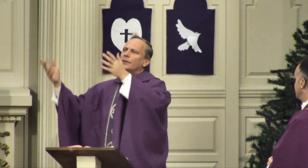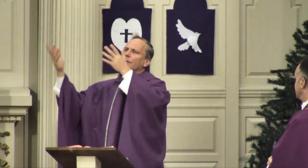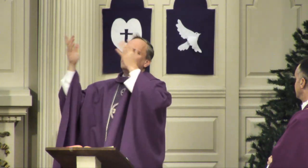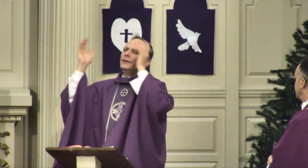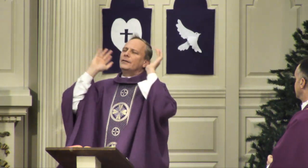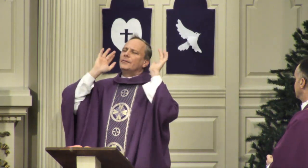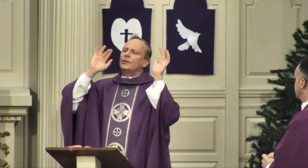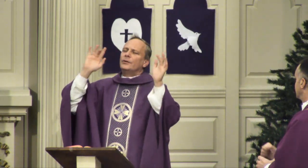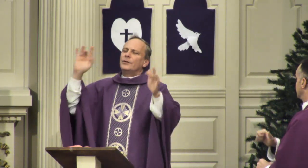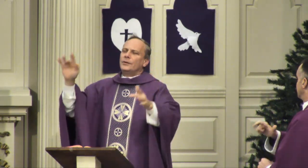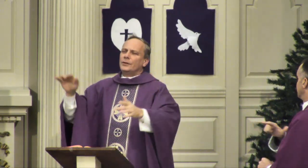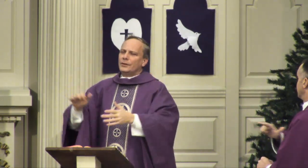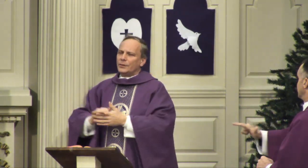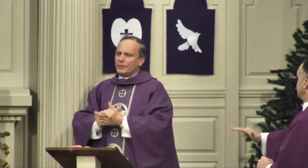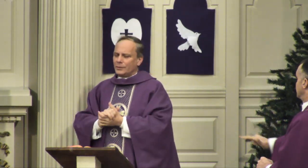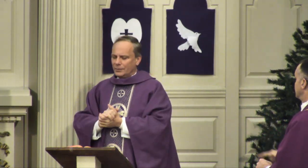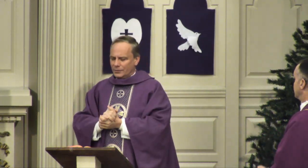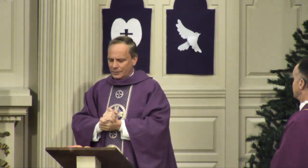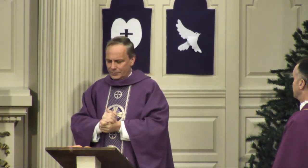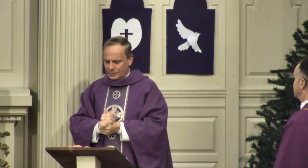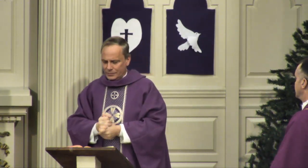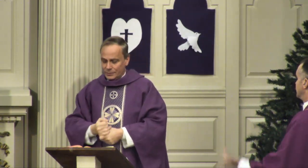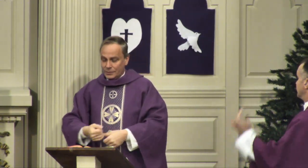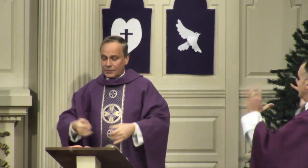Lord, have mercy.